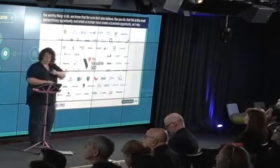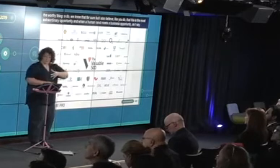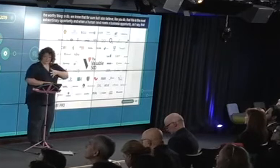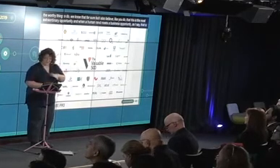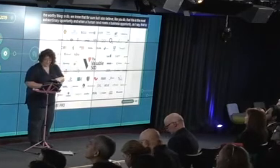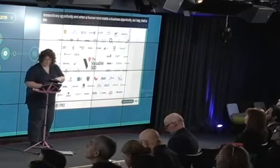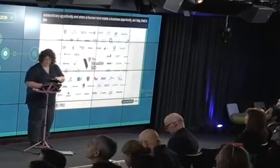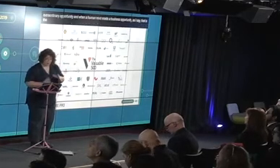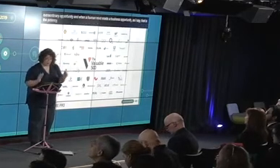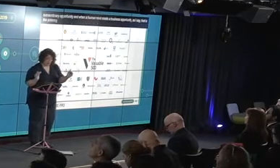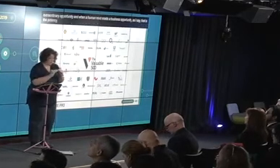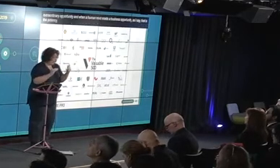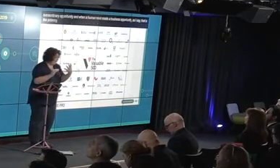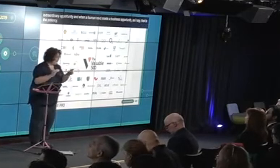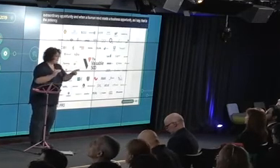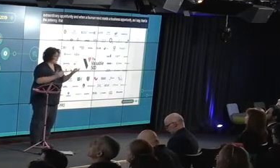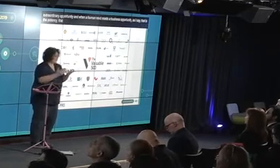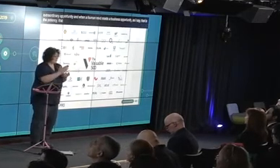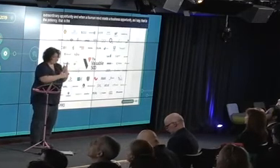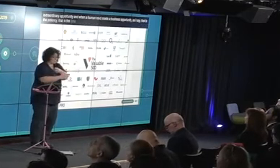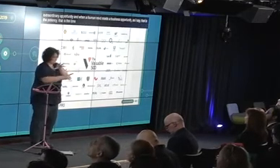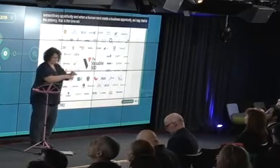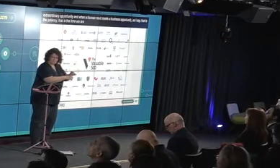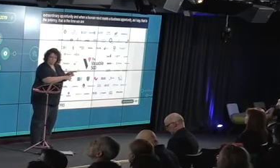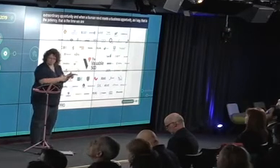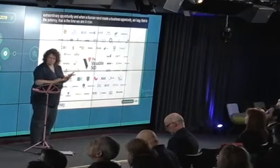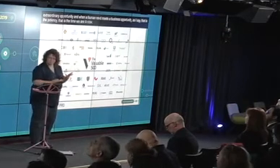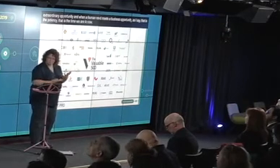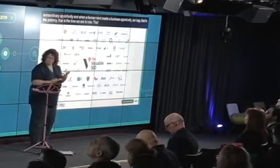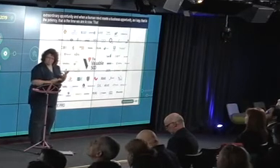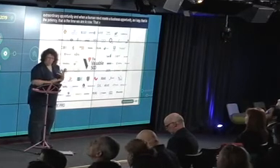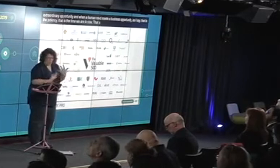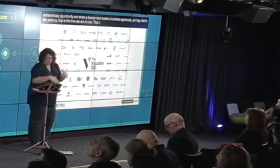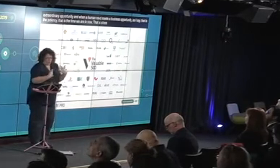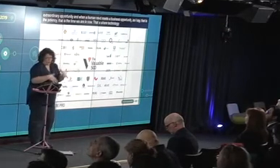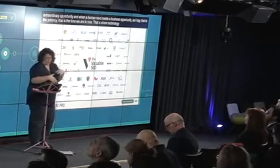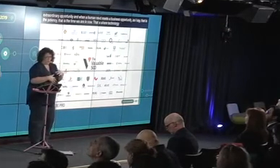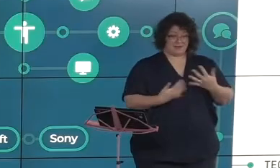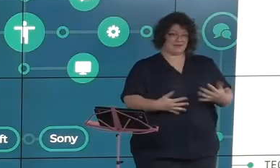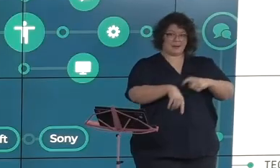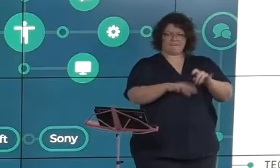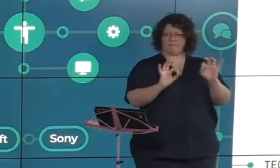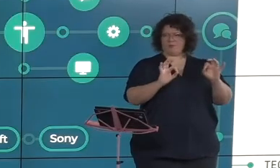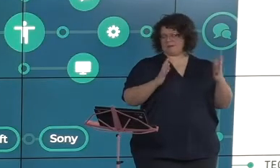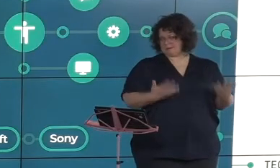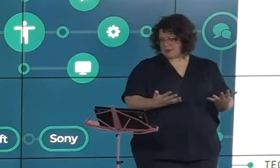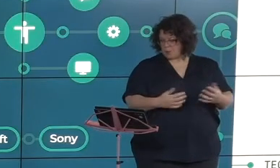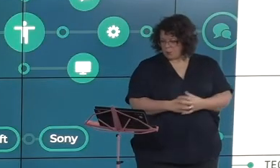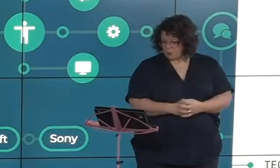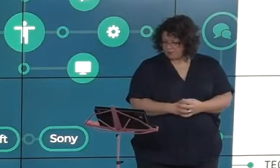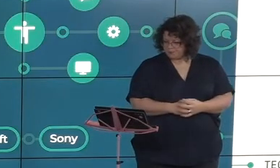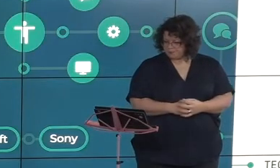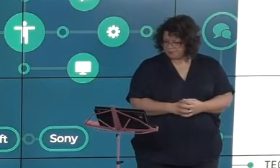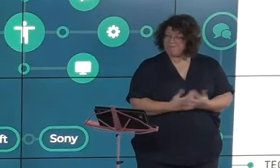the time we're in right now. And that's where technology and inclusive design is so important. Because as